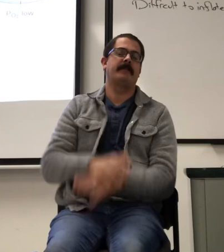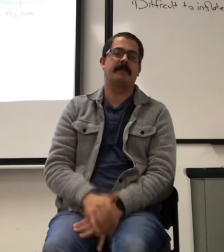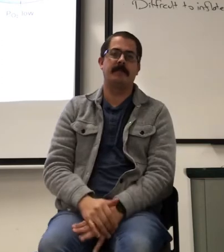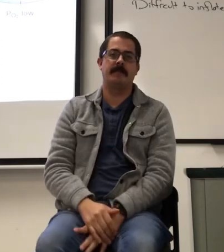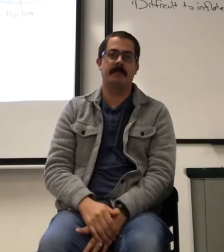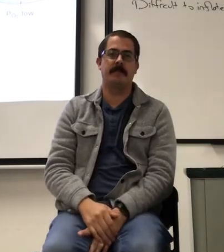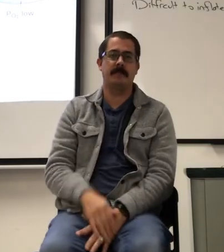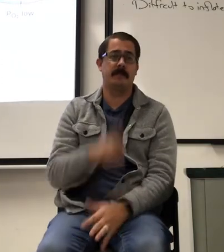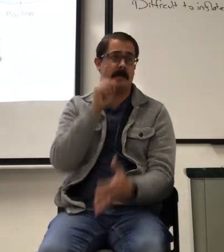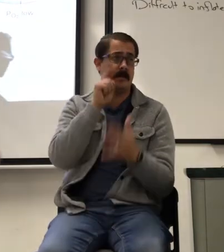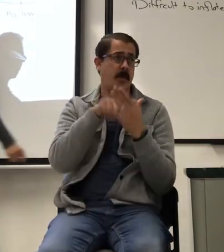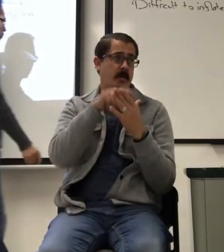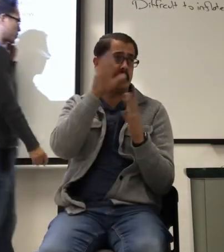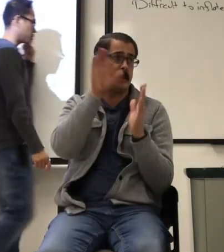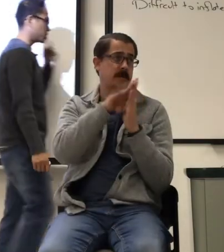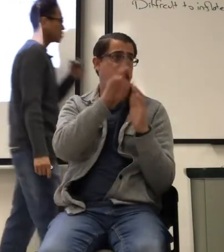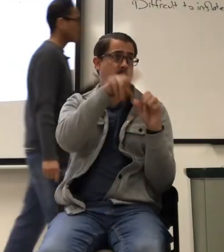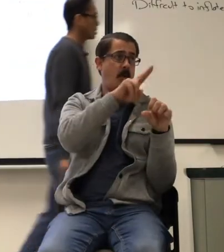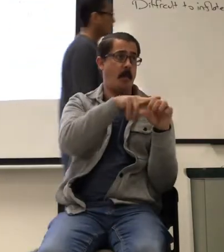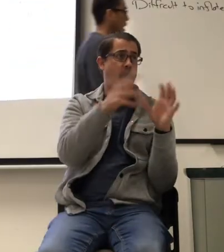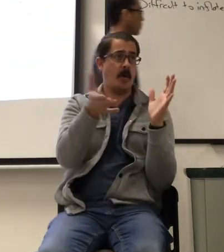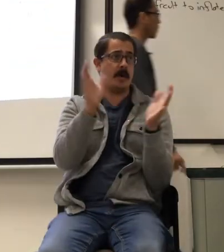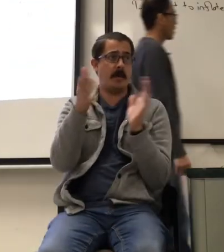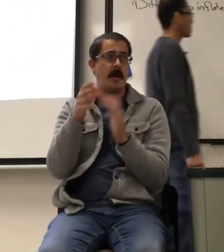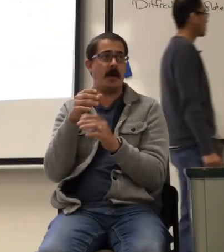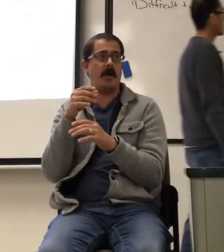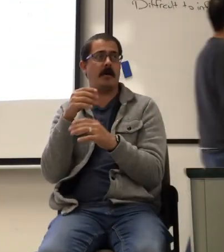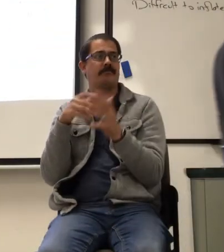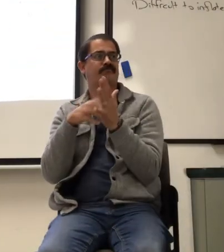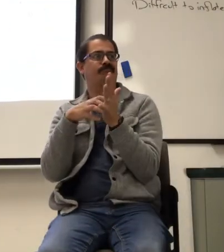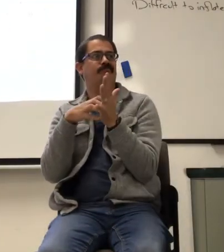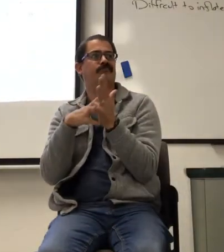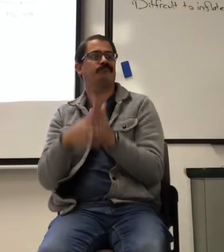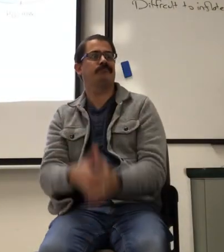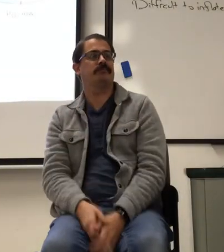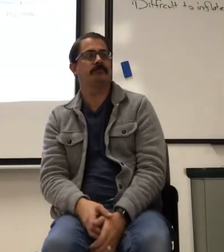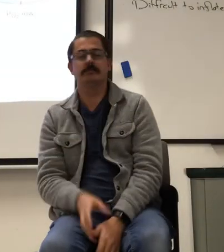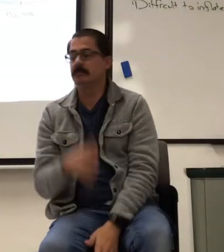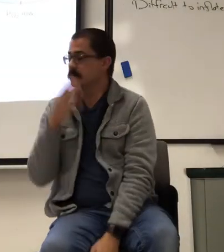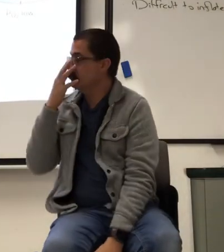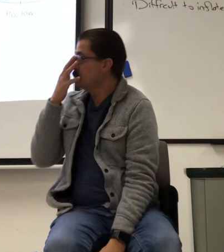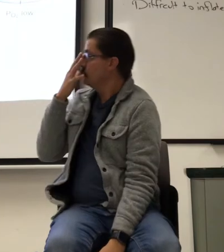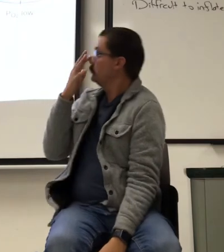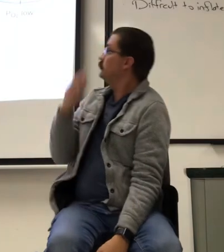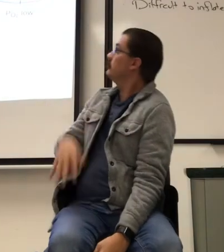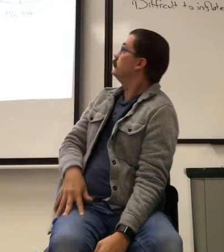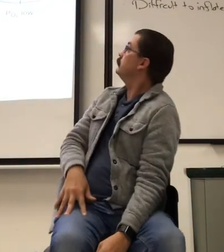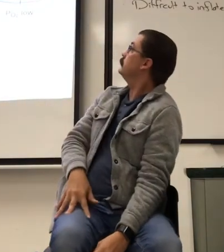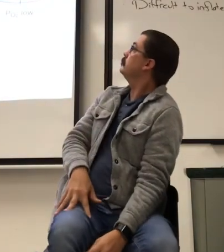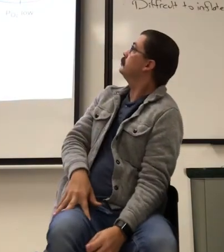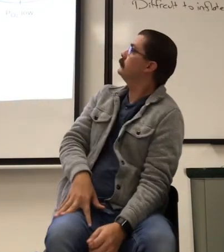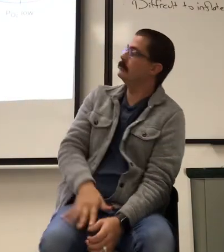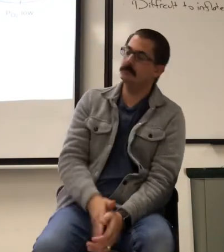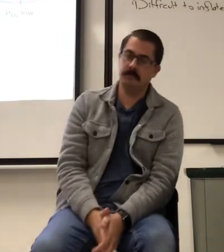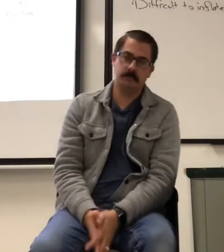And look at the pictures, normal versus compromised. So, emphysema lung.